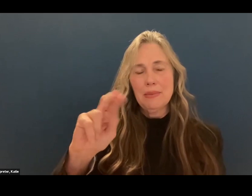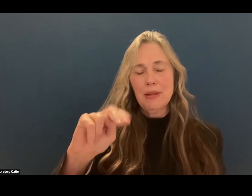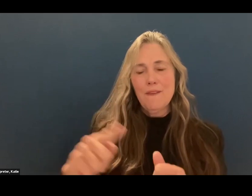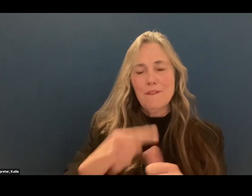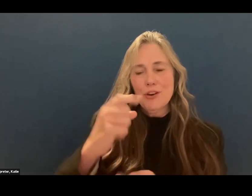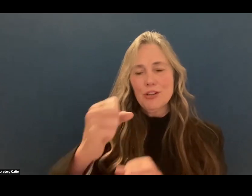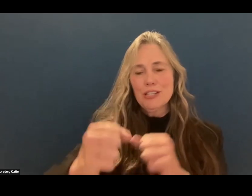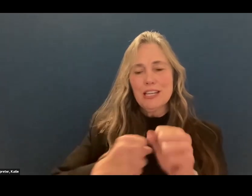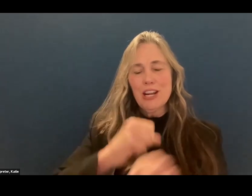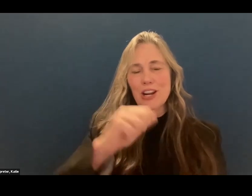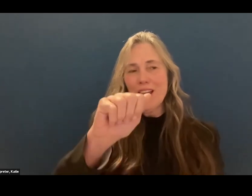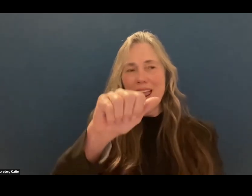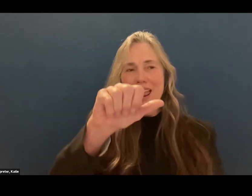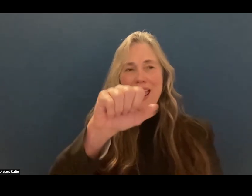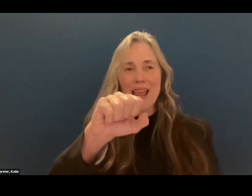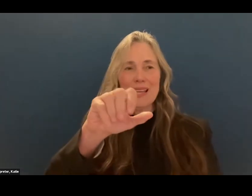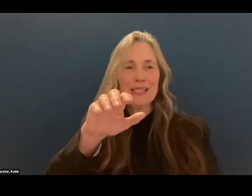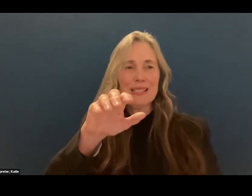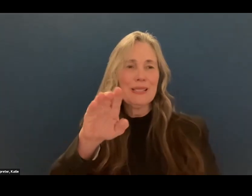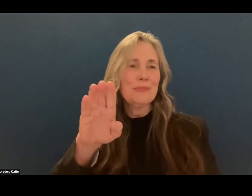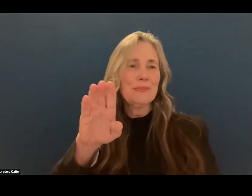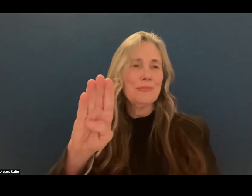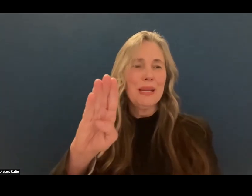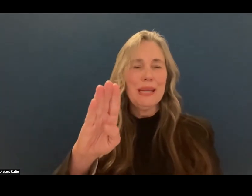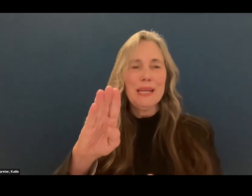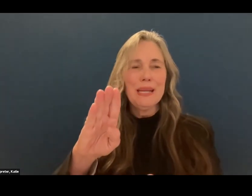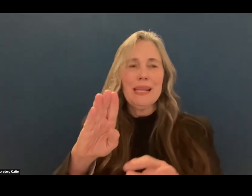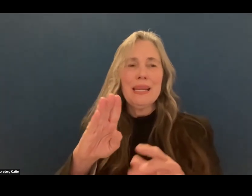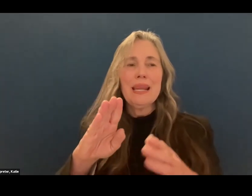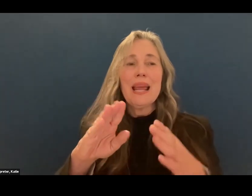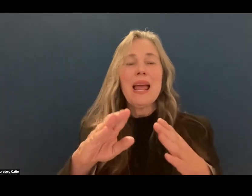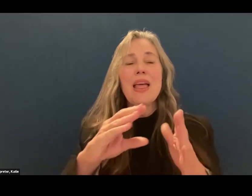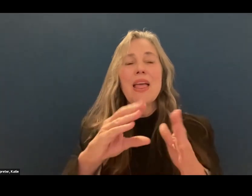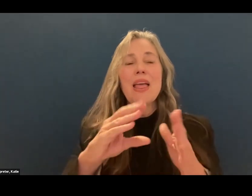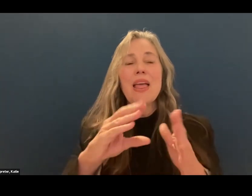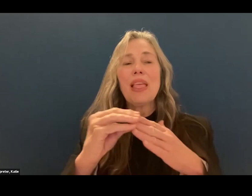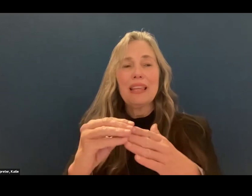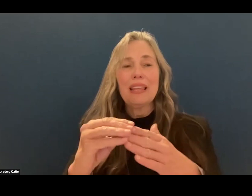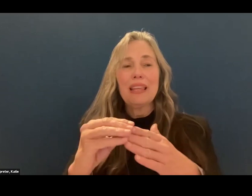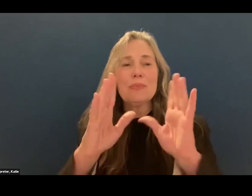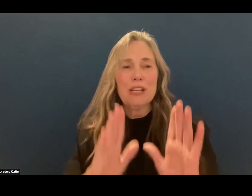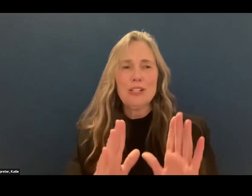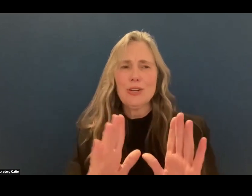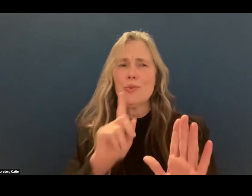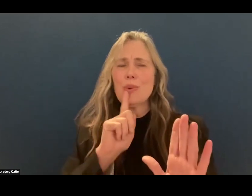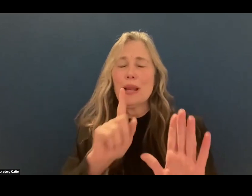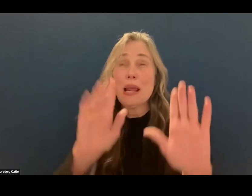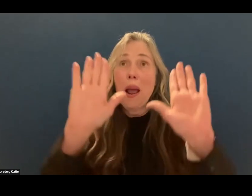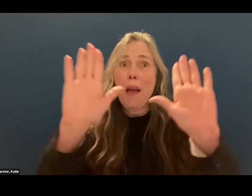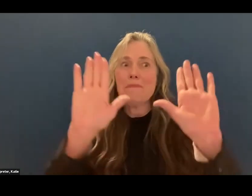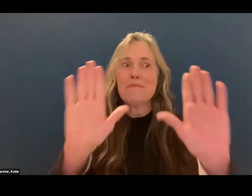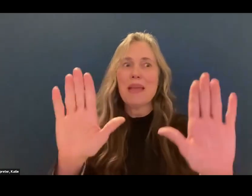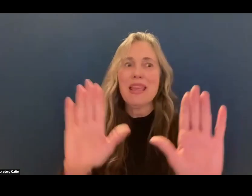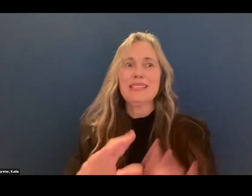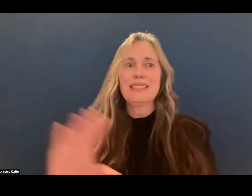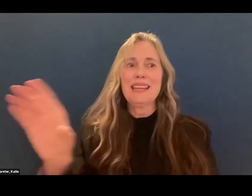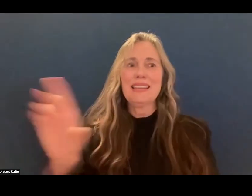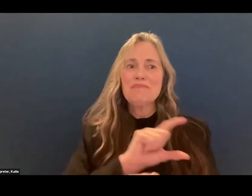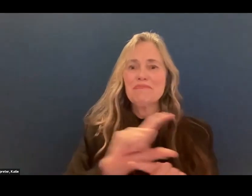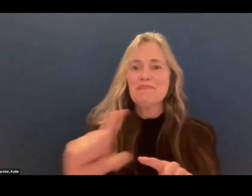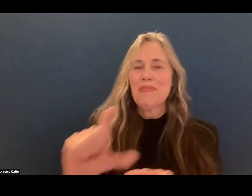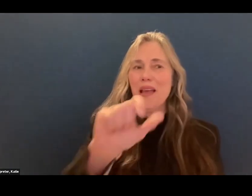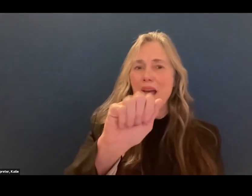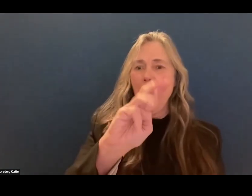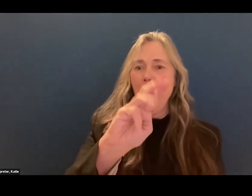doing amazing in capital letters. Not only is he a quick learner, he's funny and positive. We like that. Thank you so